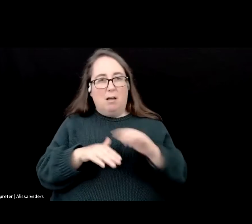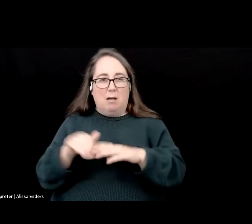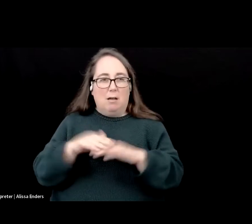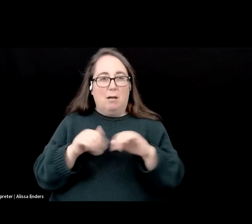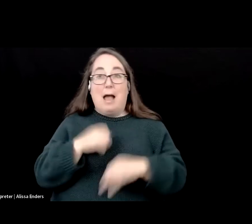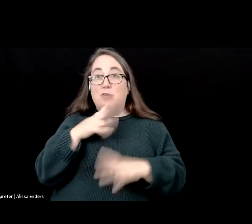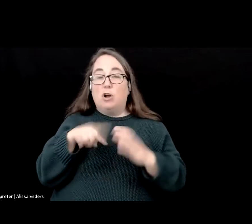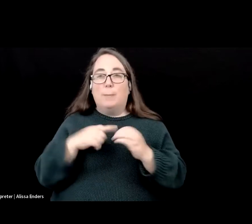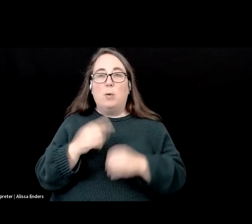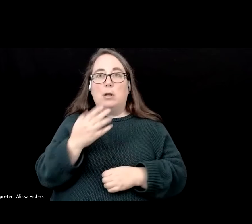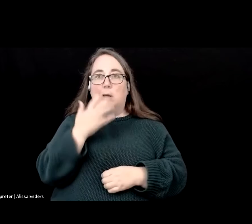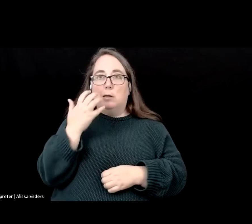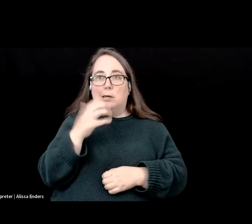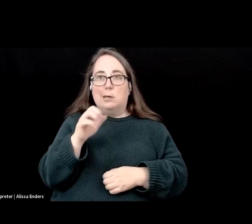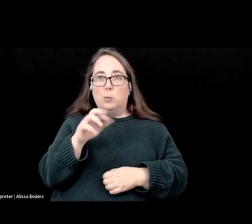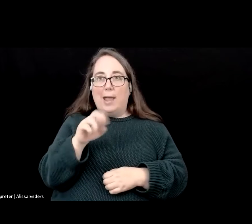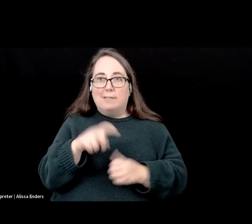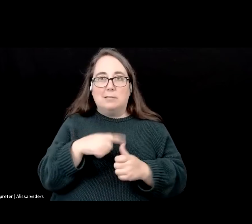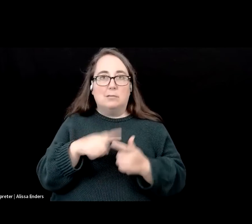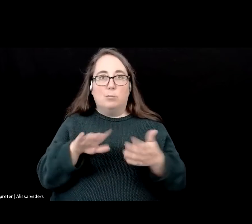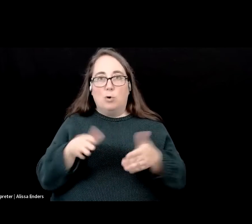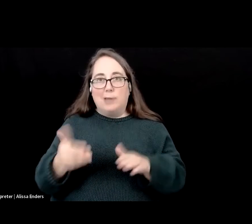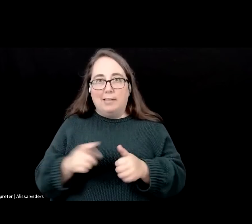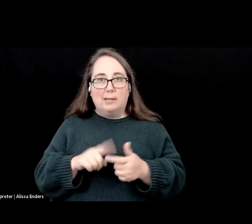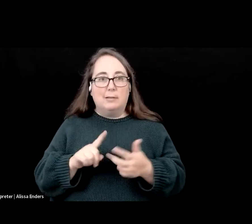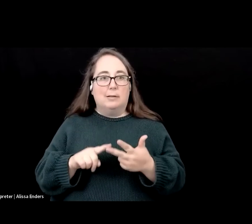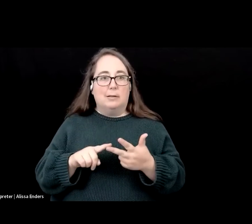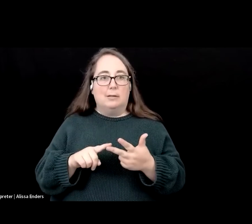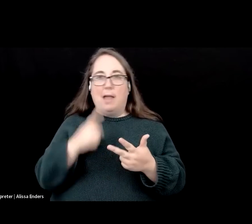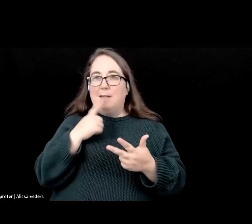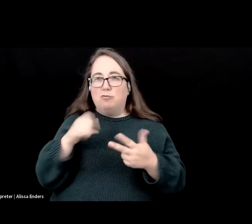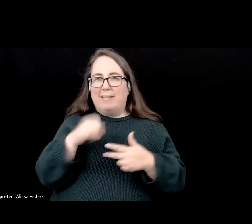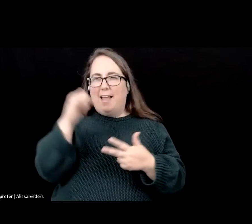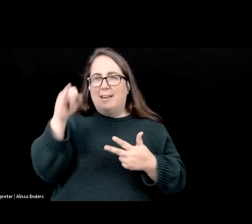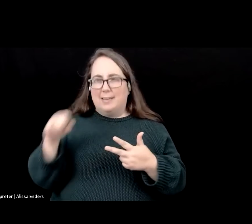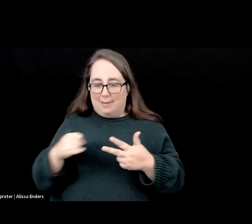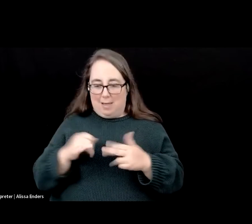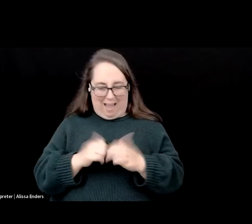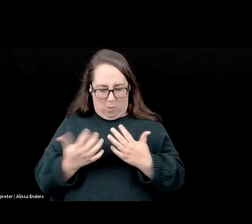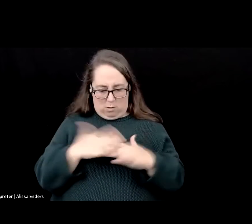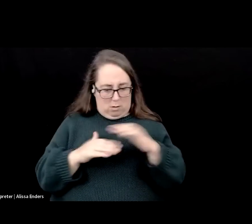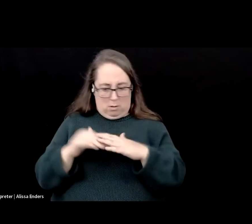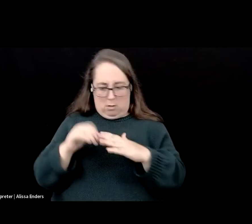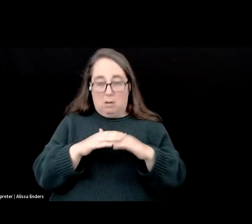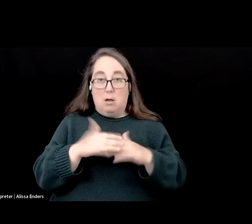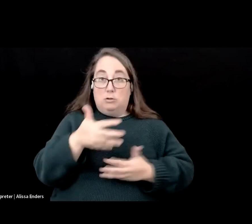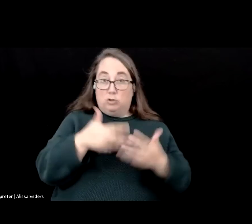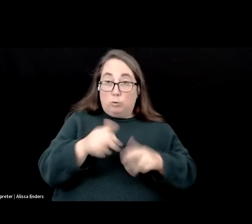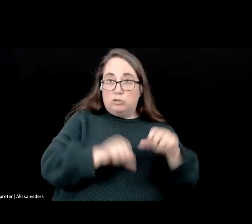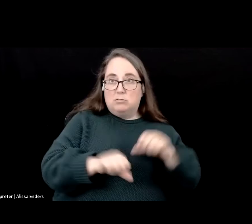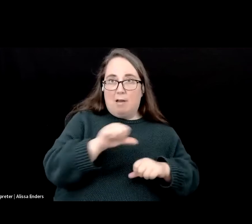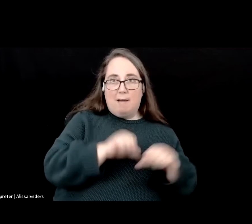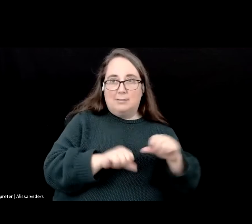heat waves, mortality, and then I'm talking about redlining. How do you integrate the social sciences with